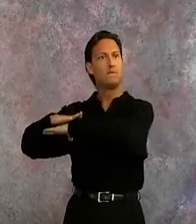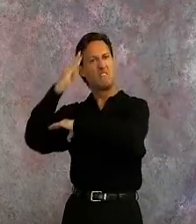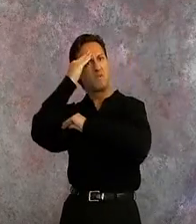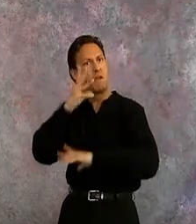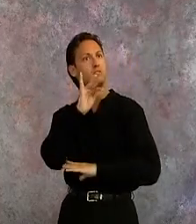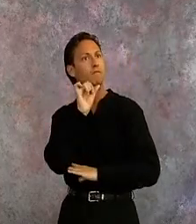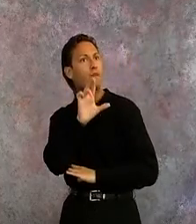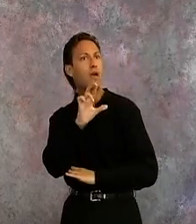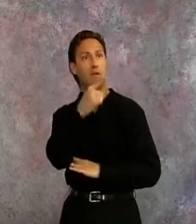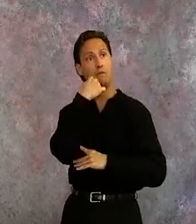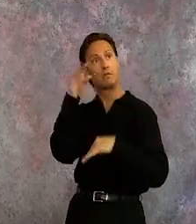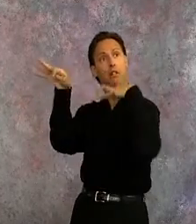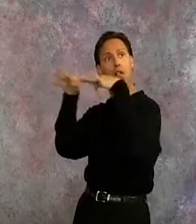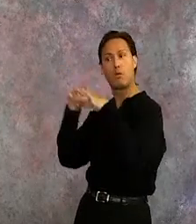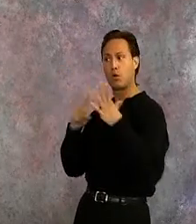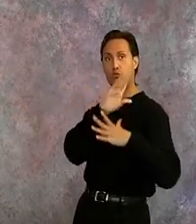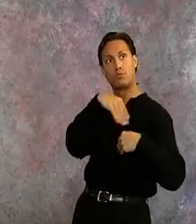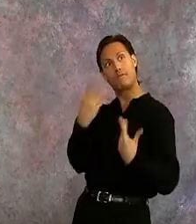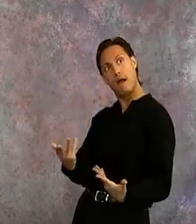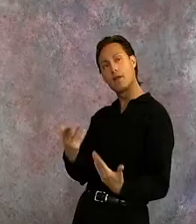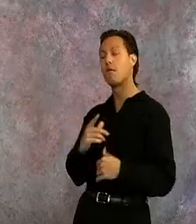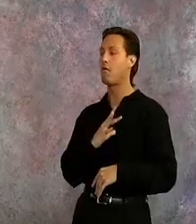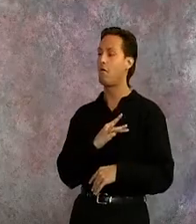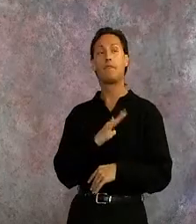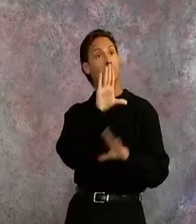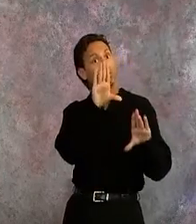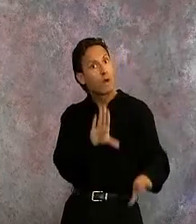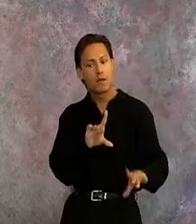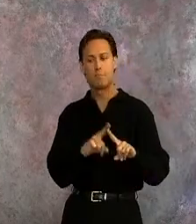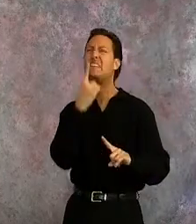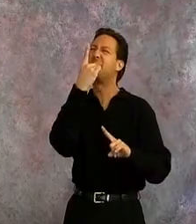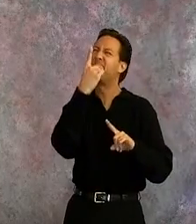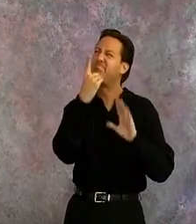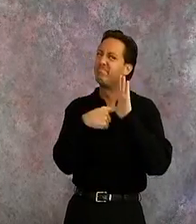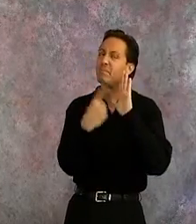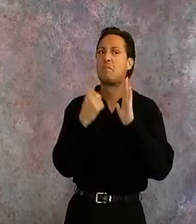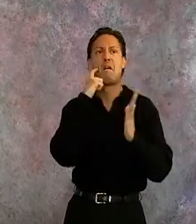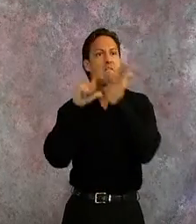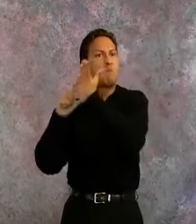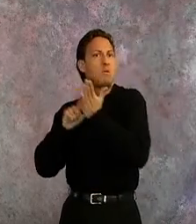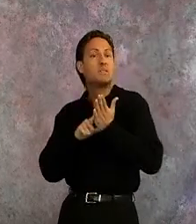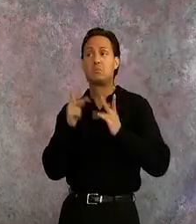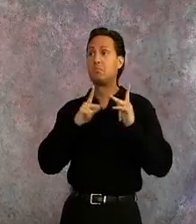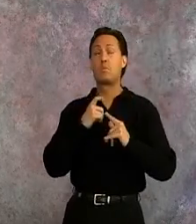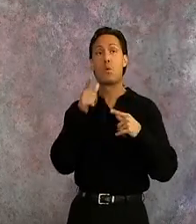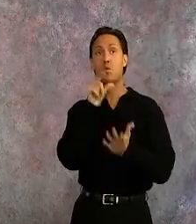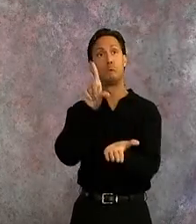services are available and what you offer. And one of the biggest things that I think people neglect to do is to, in their written information or